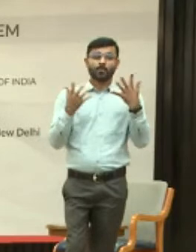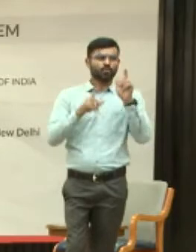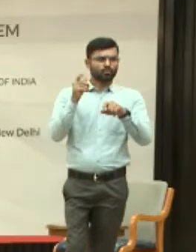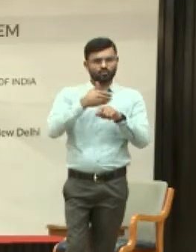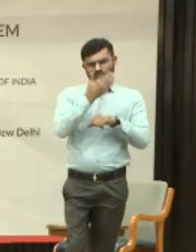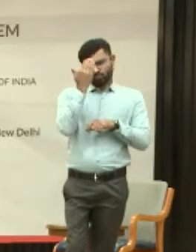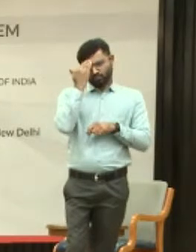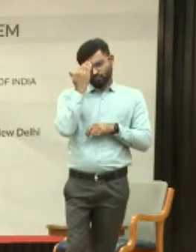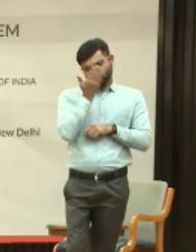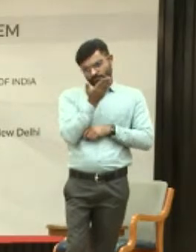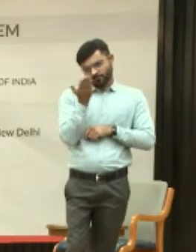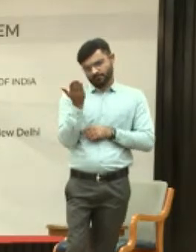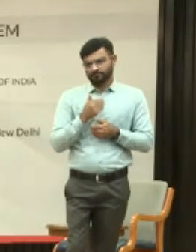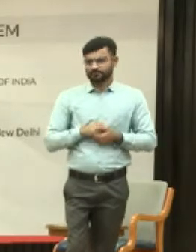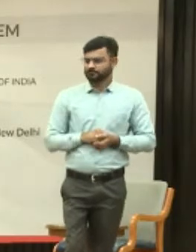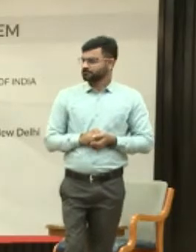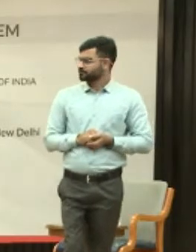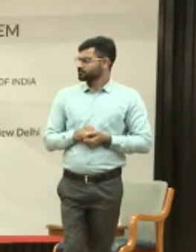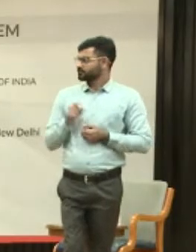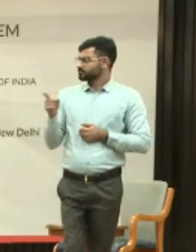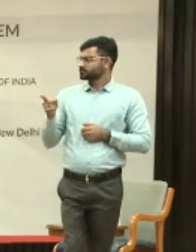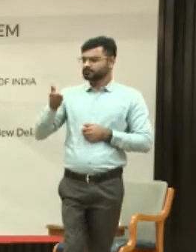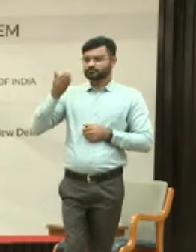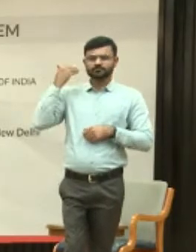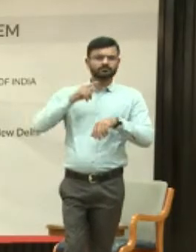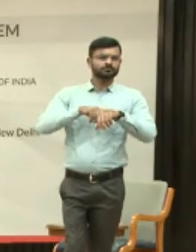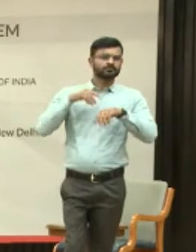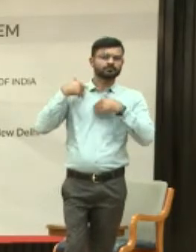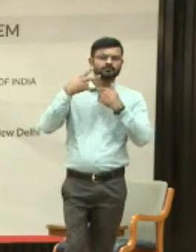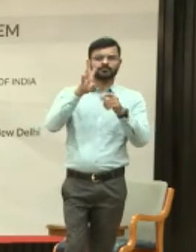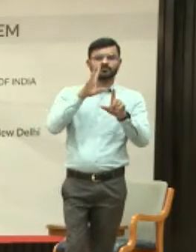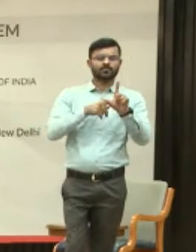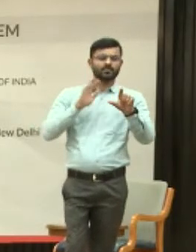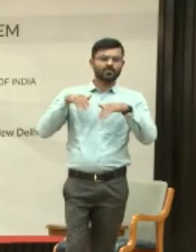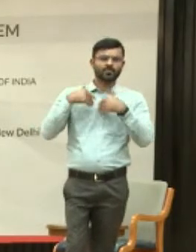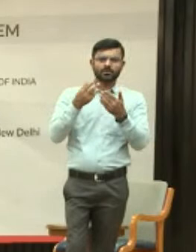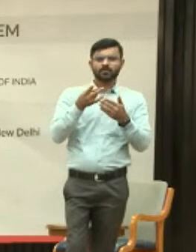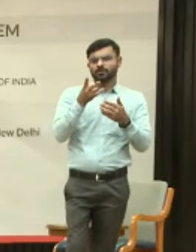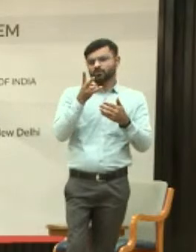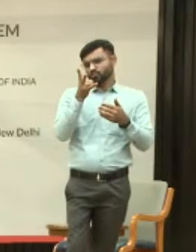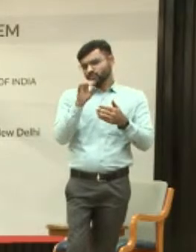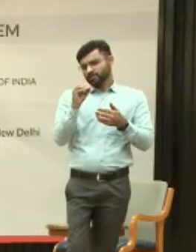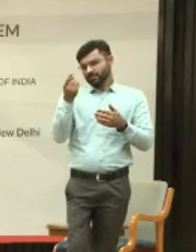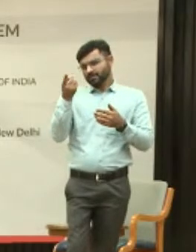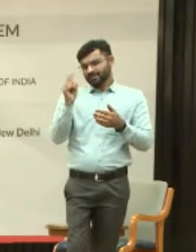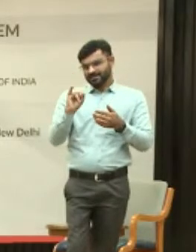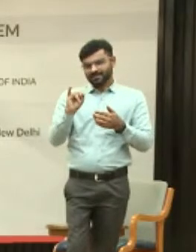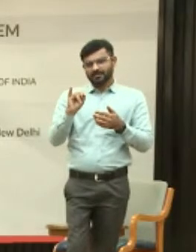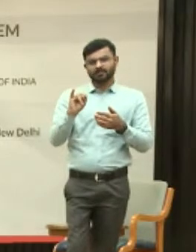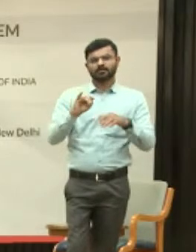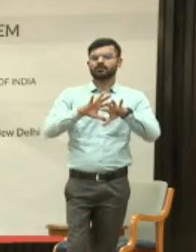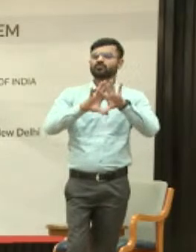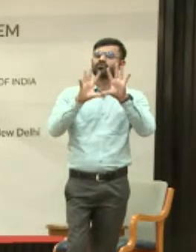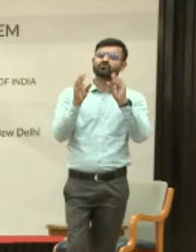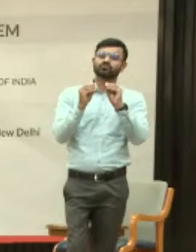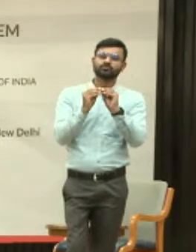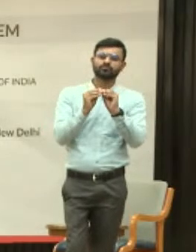know that since 2015 and 2016,